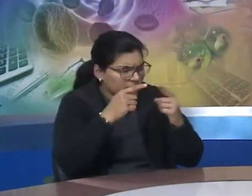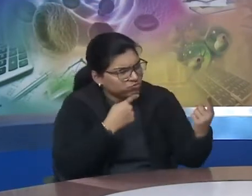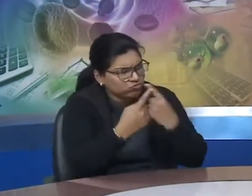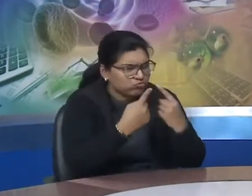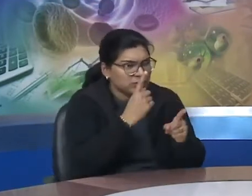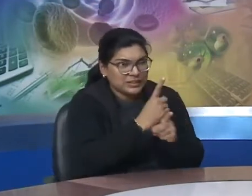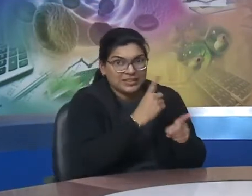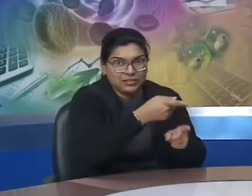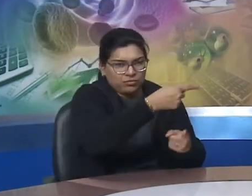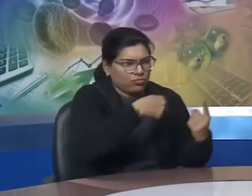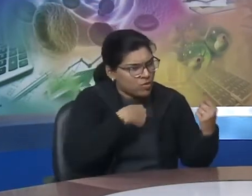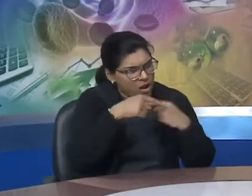come down